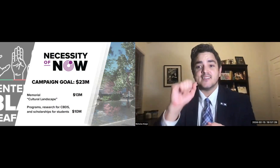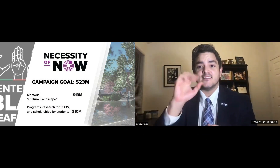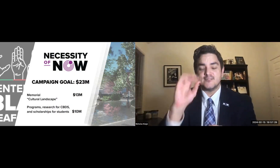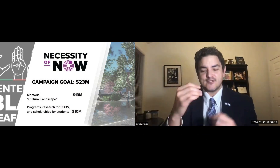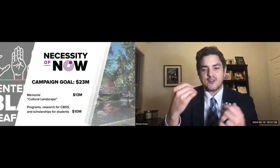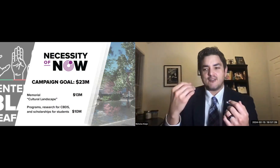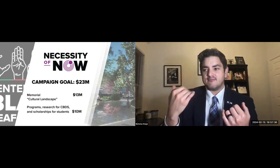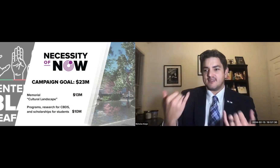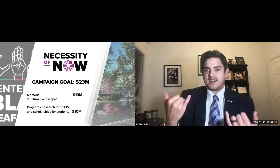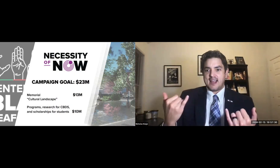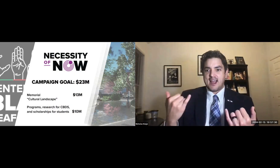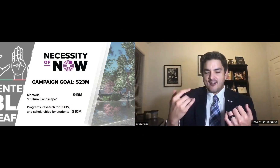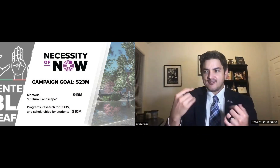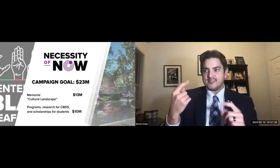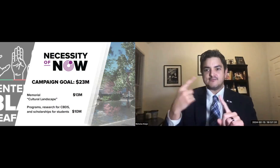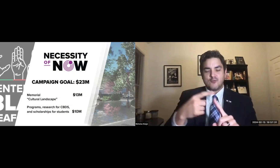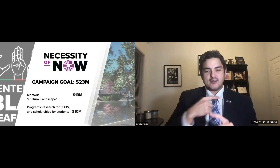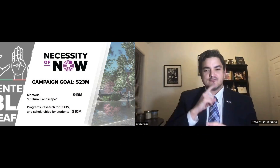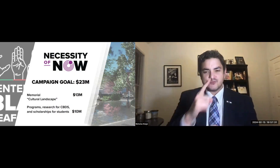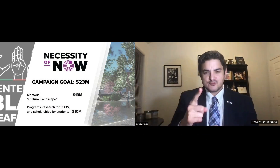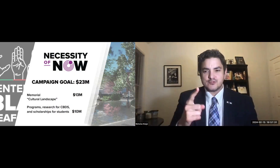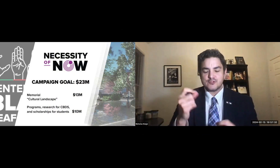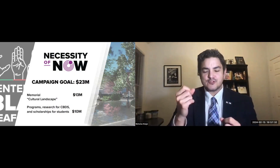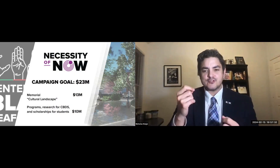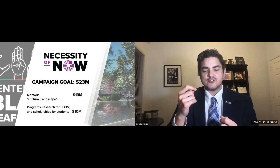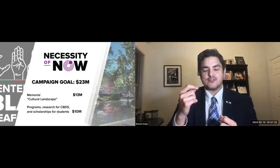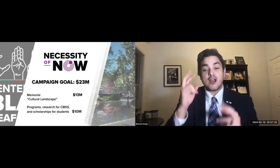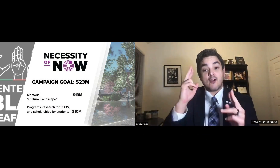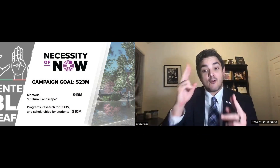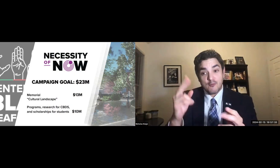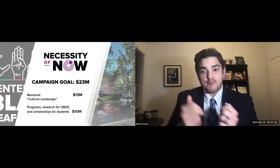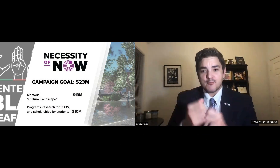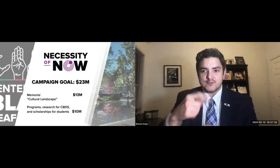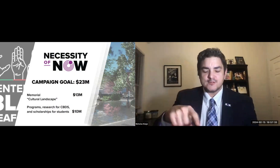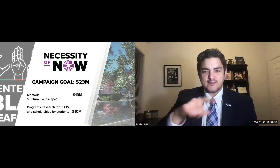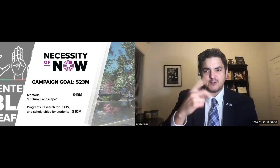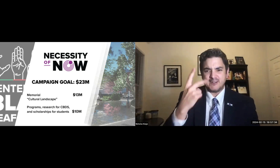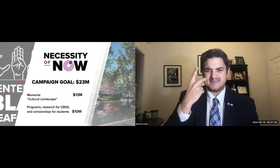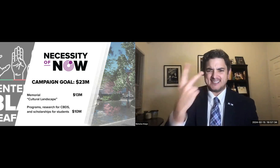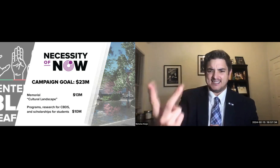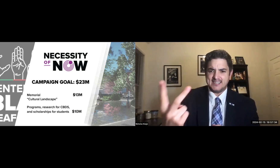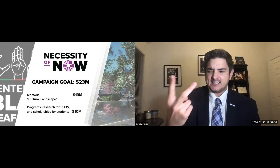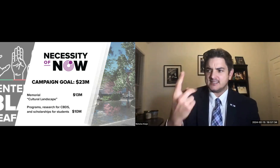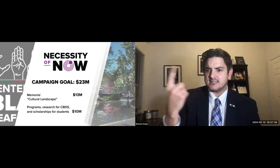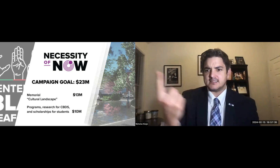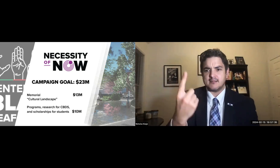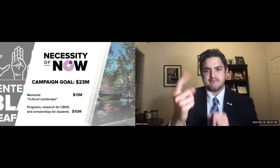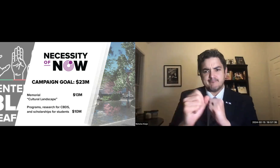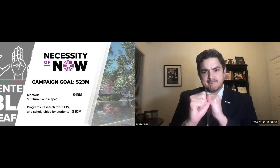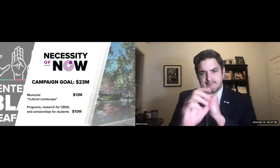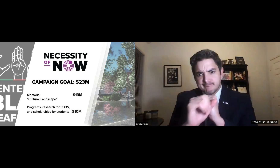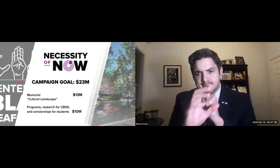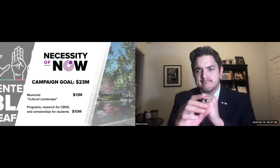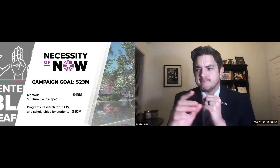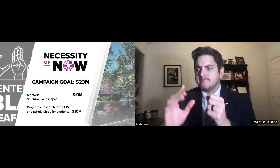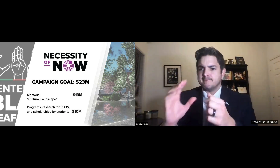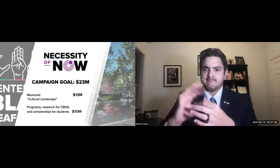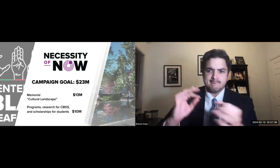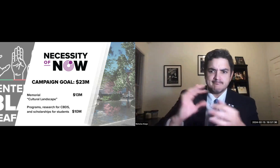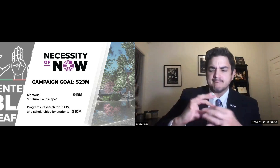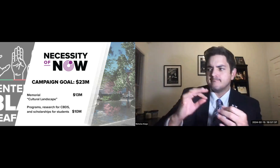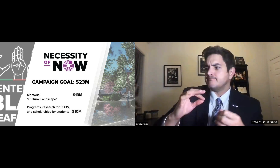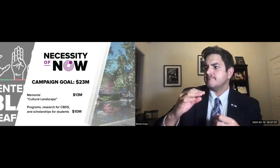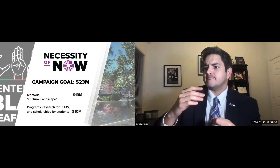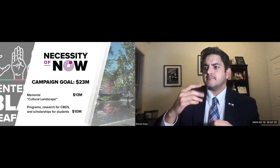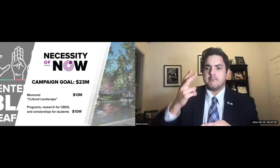every opportunity to listen to her presentation. So at this point, I am really hoping that